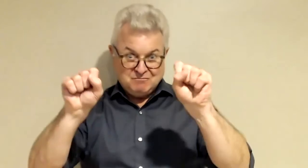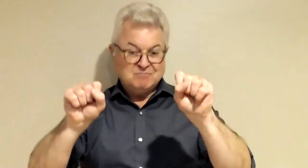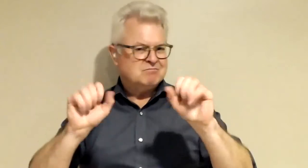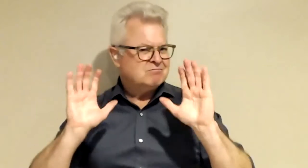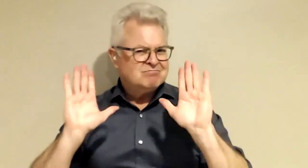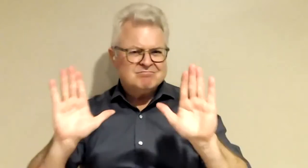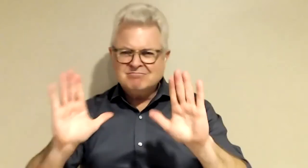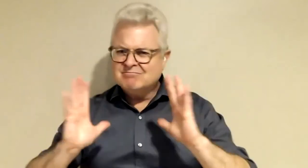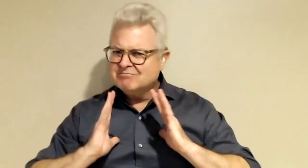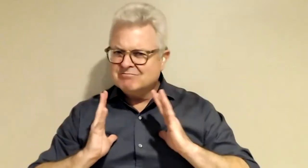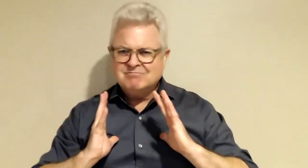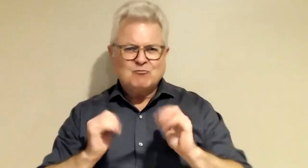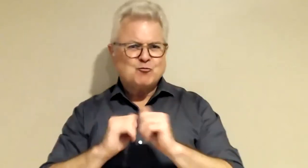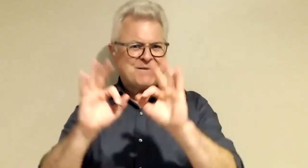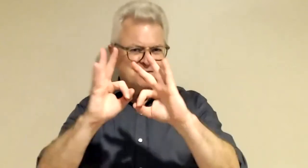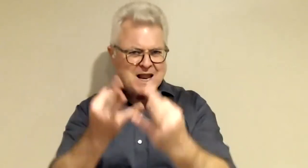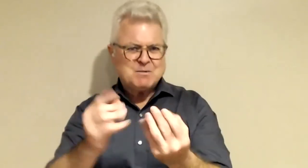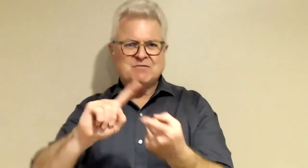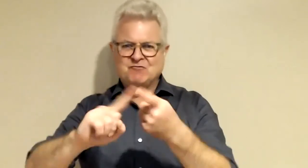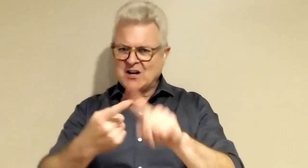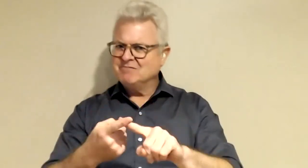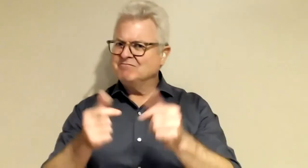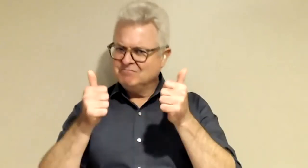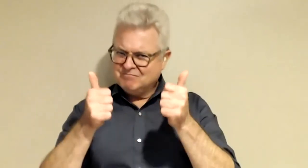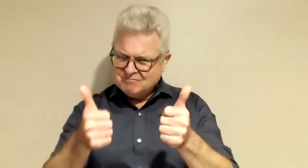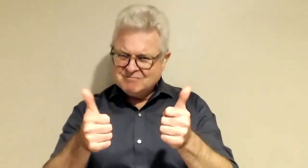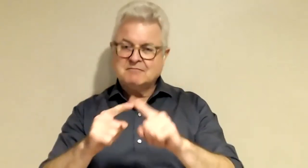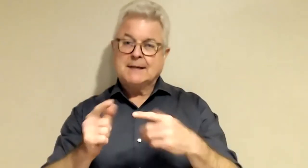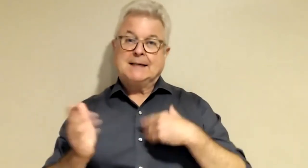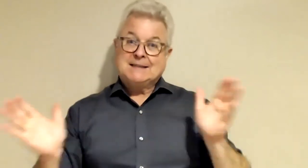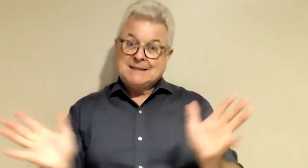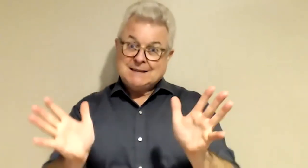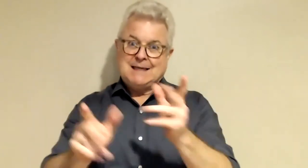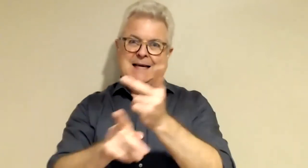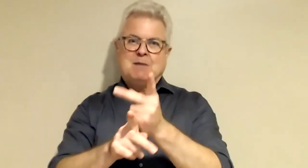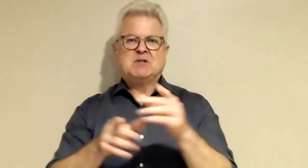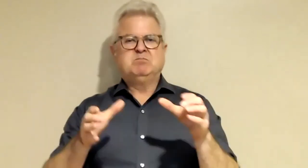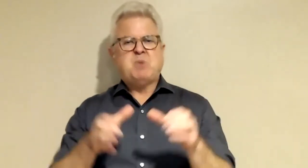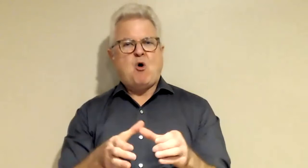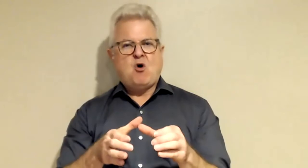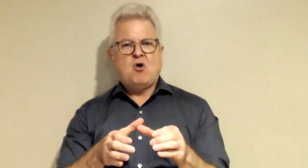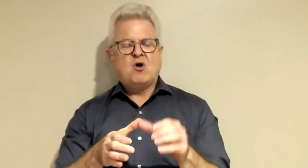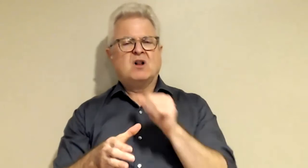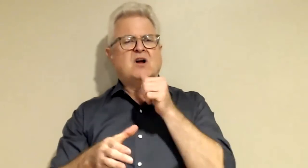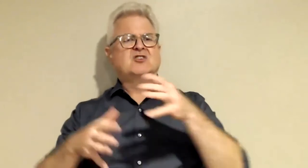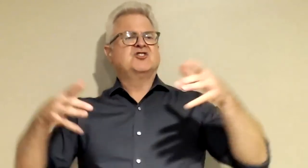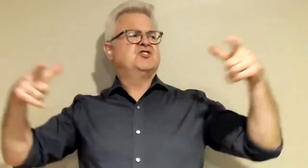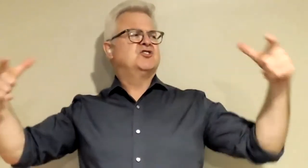Thanksgiving dinner, that is great. It's fun to be with friends and family. But again, I'm encouraging, keep your